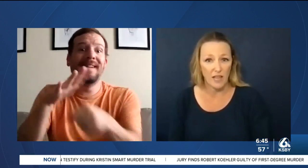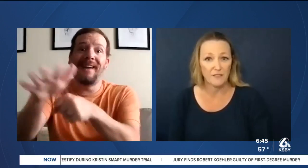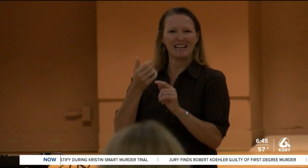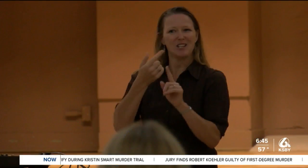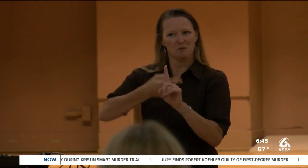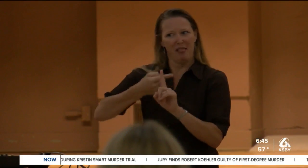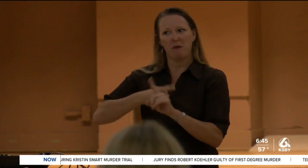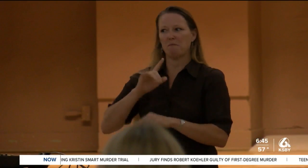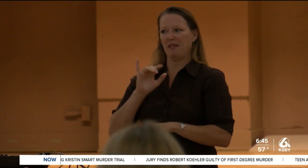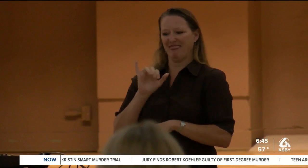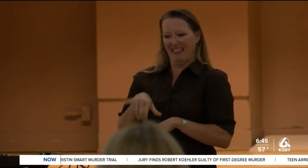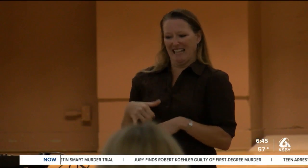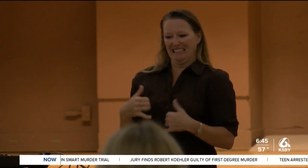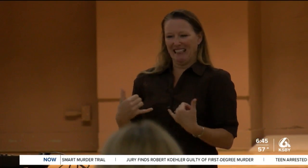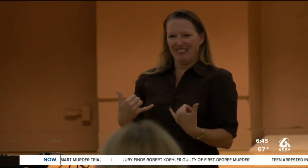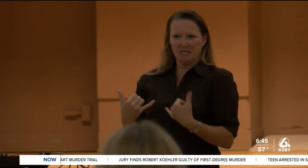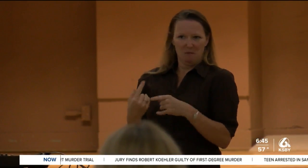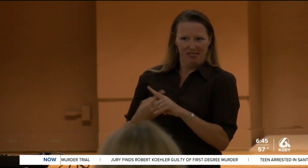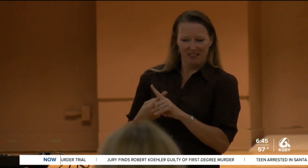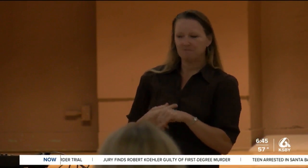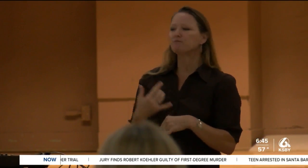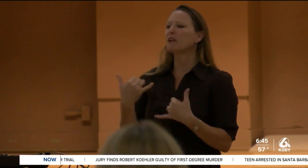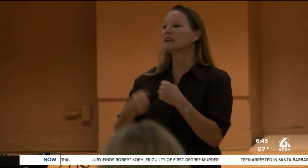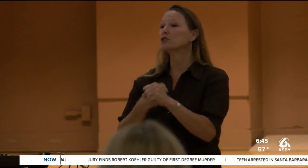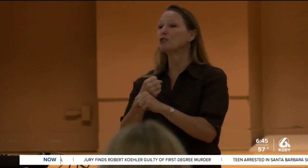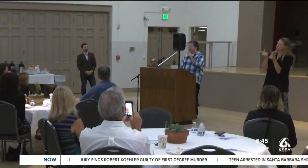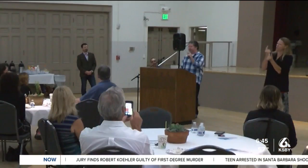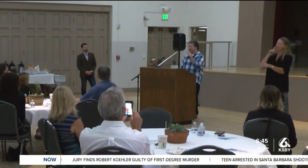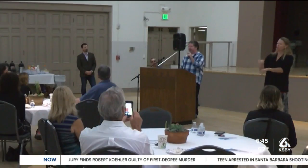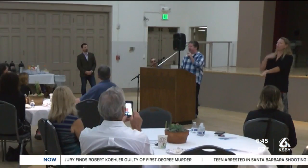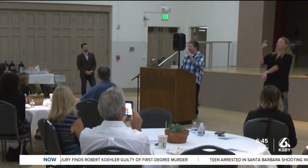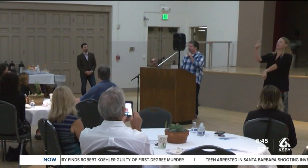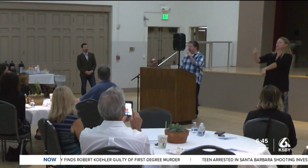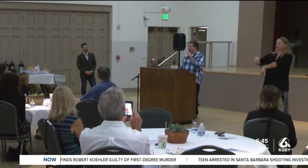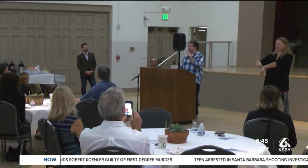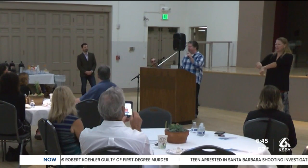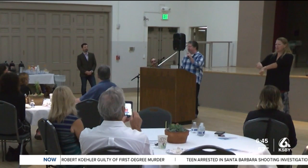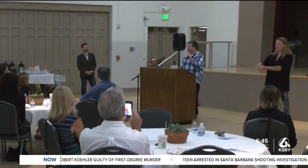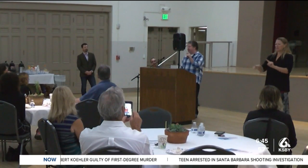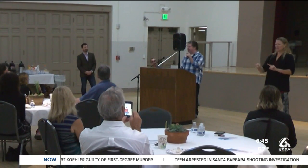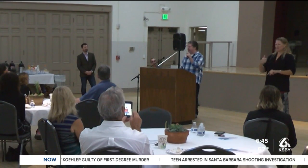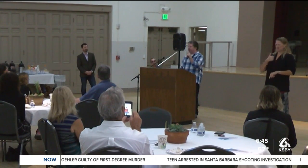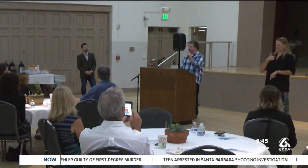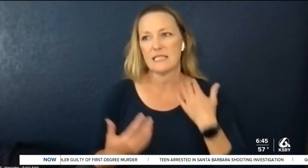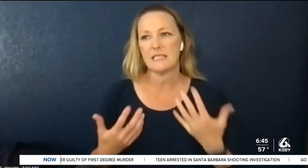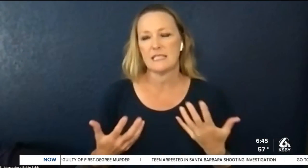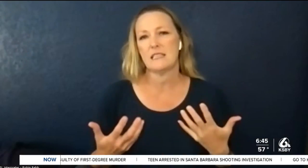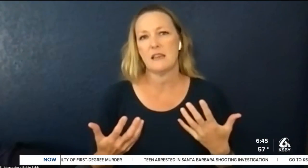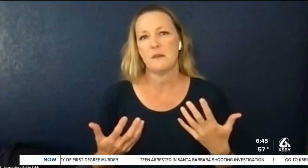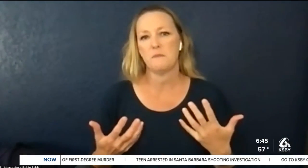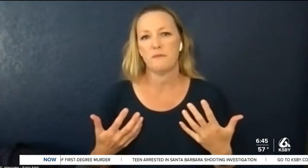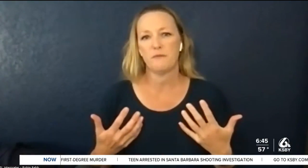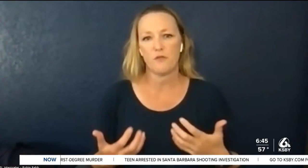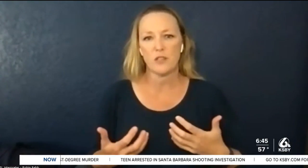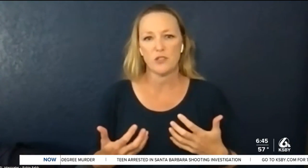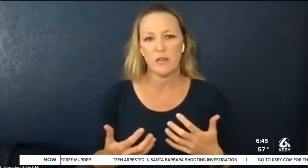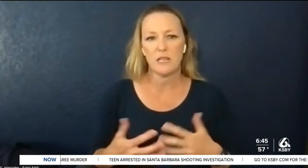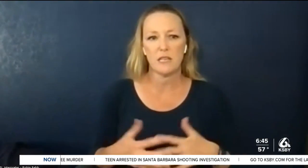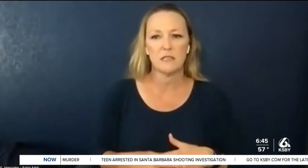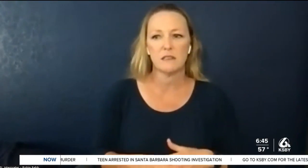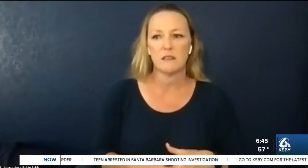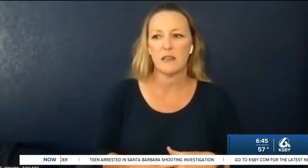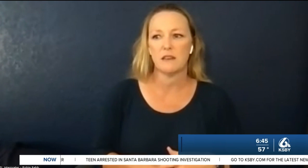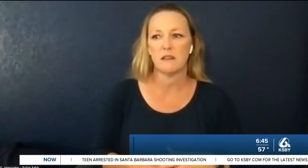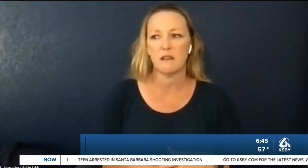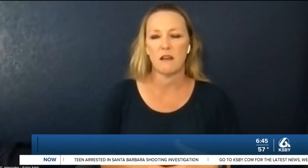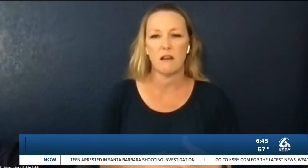day in our lives. Without an interpreter, people like Lompoc resident Jacob Milton are left searching for any way to communicate. I see them frustrated